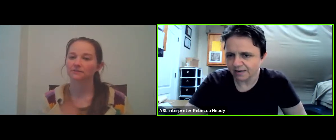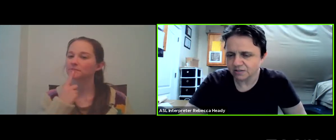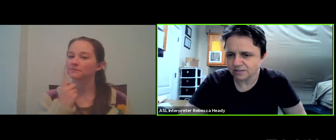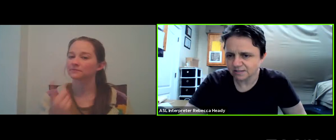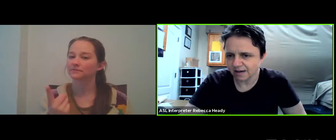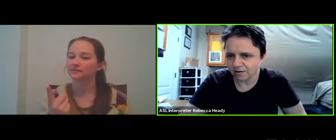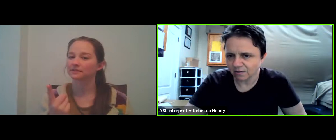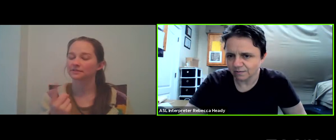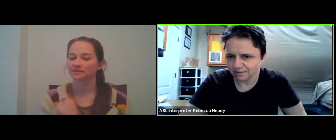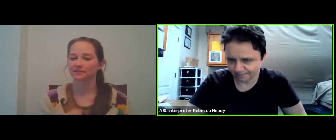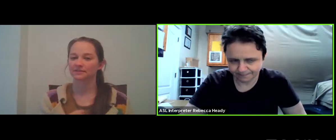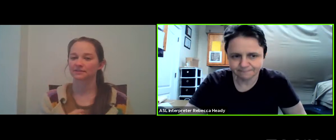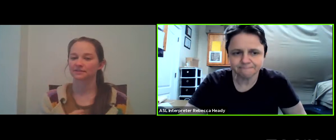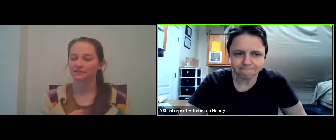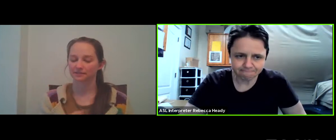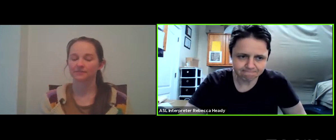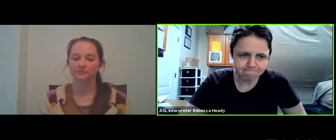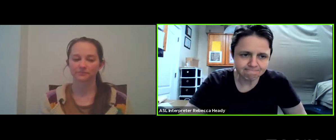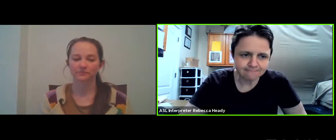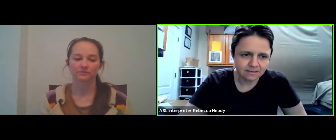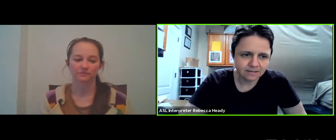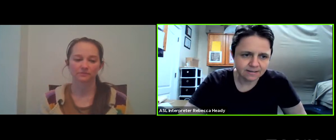Like I tell,